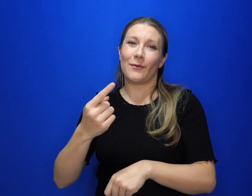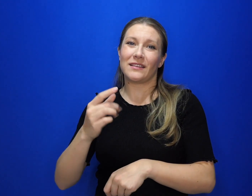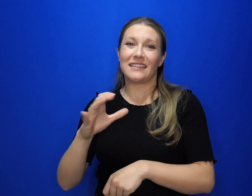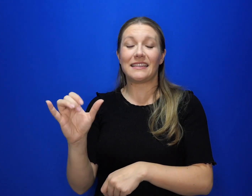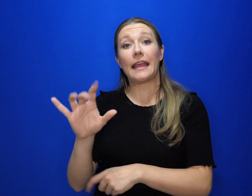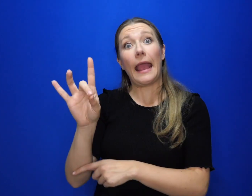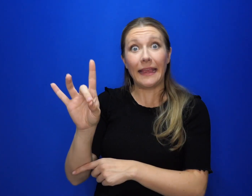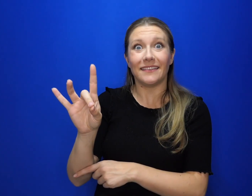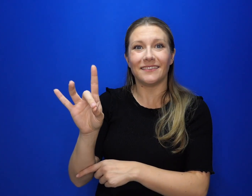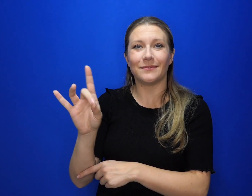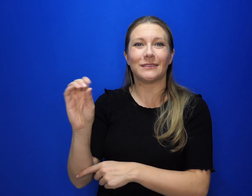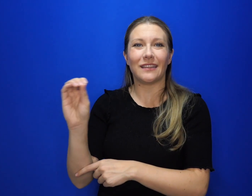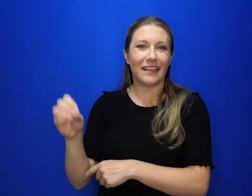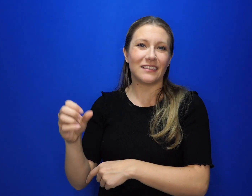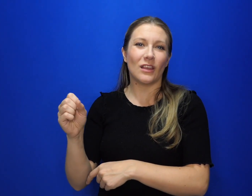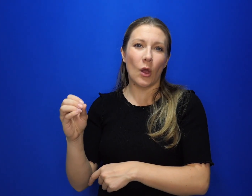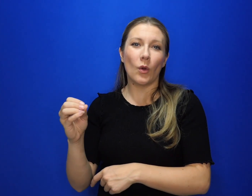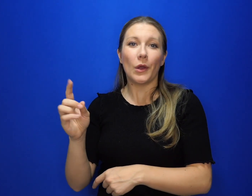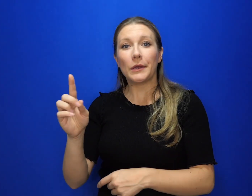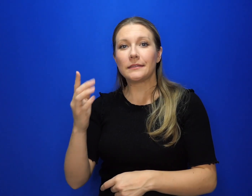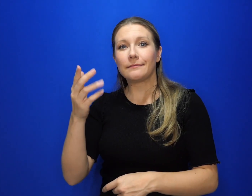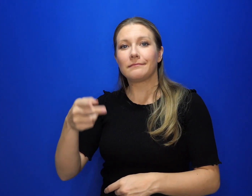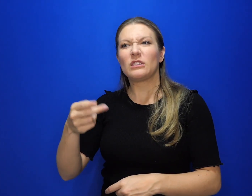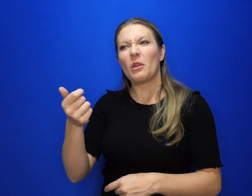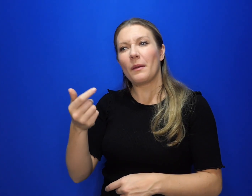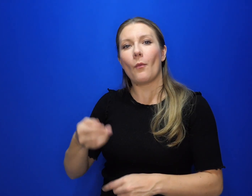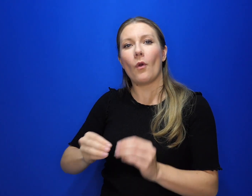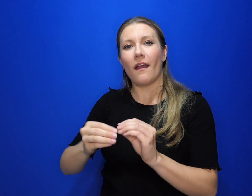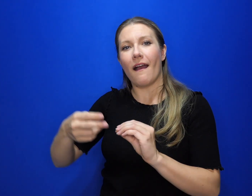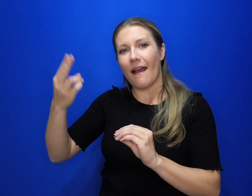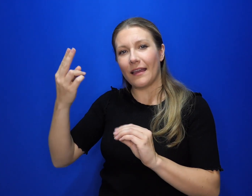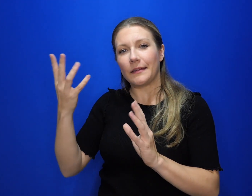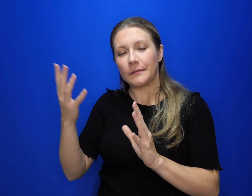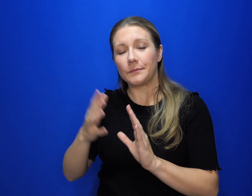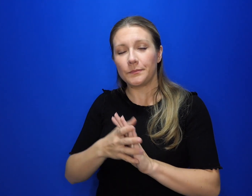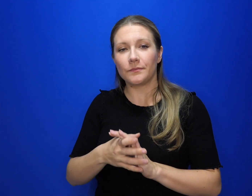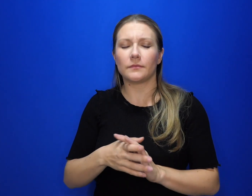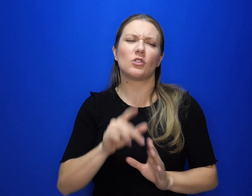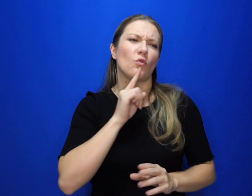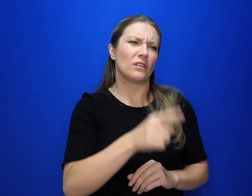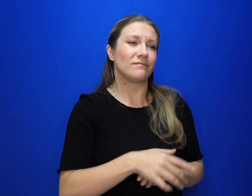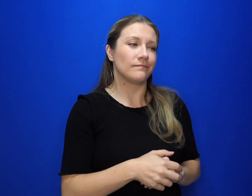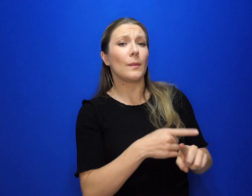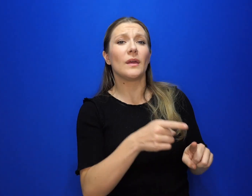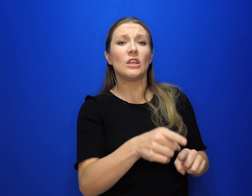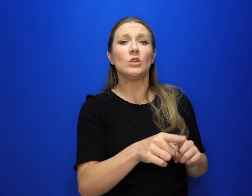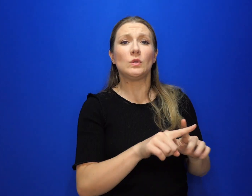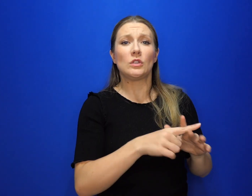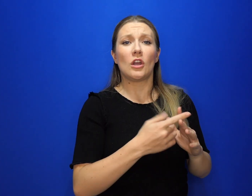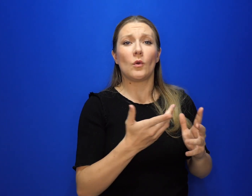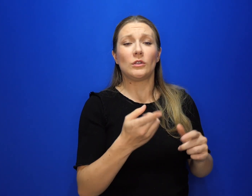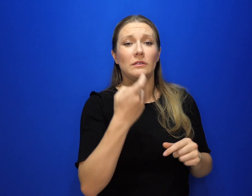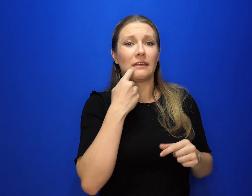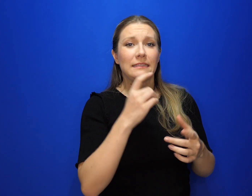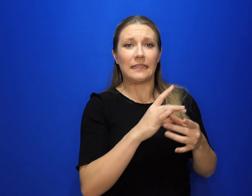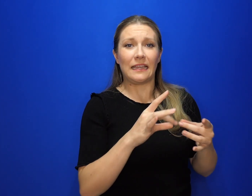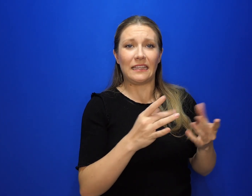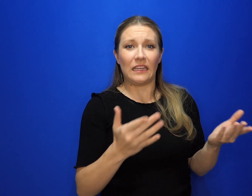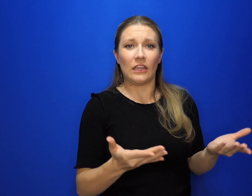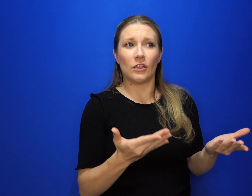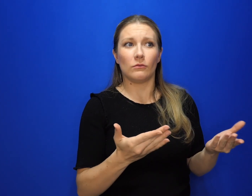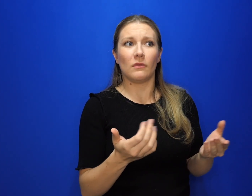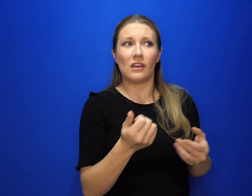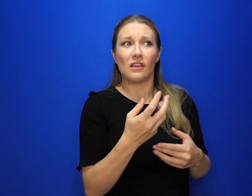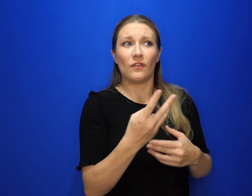A1C was like 8. So her blood sugars were pretty elevated to begin with. But you started, I think what you're saying here